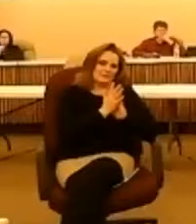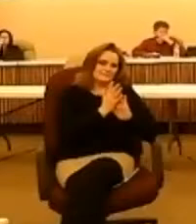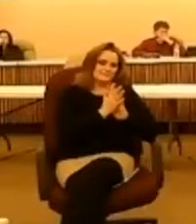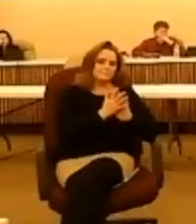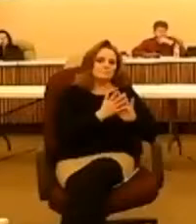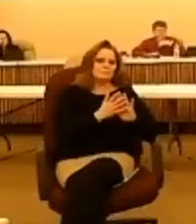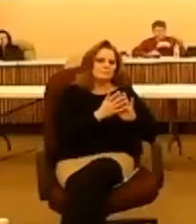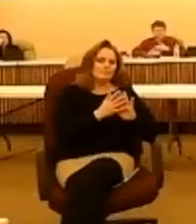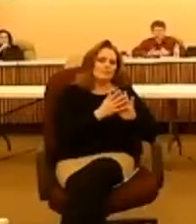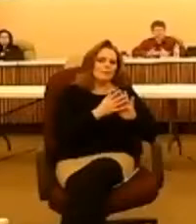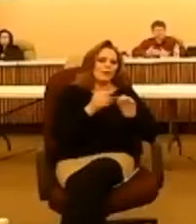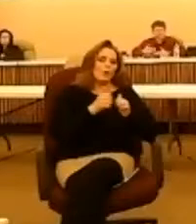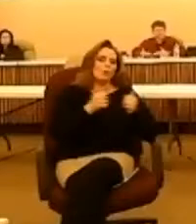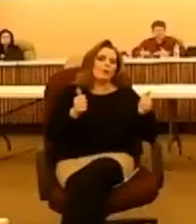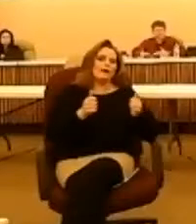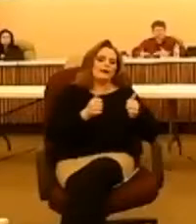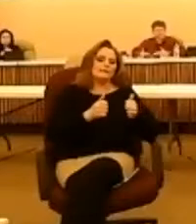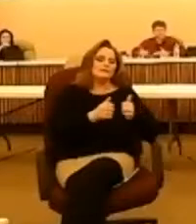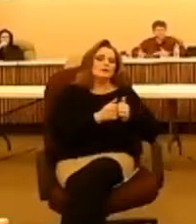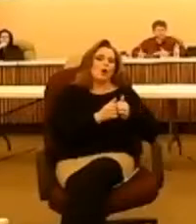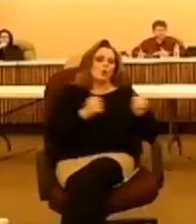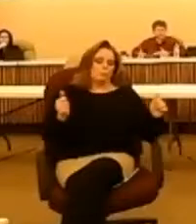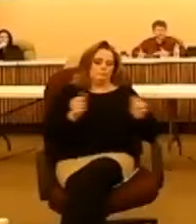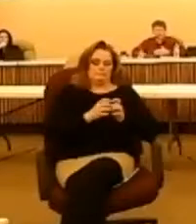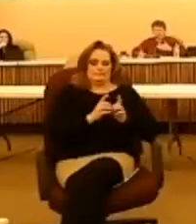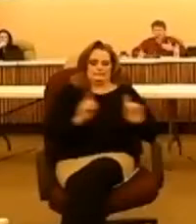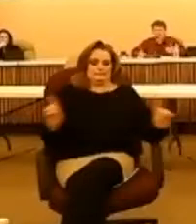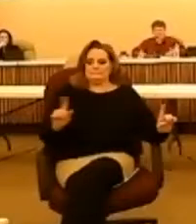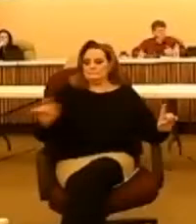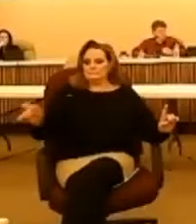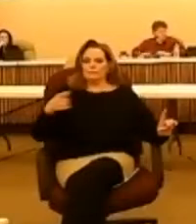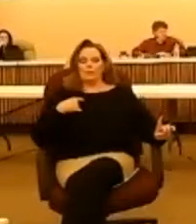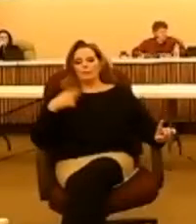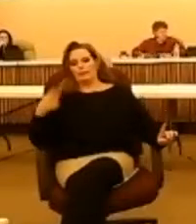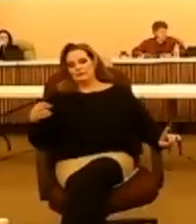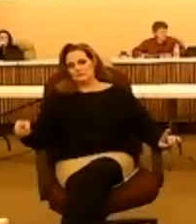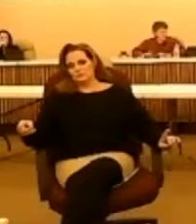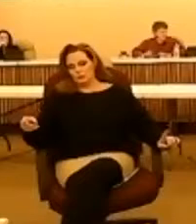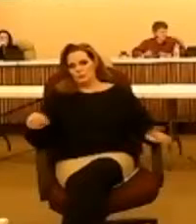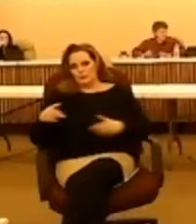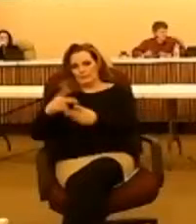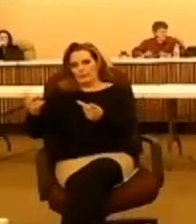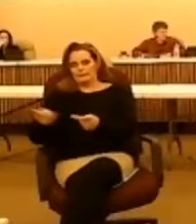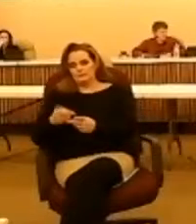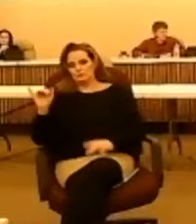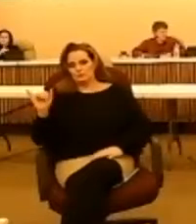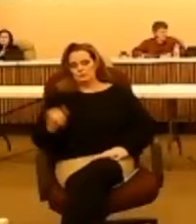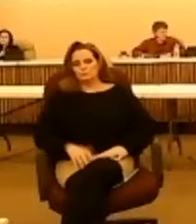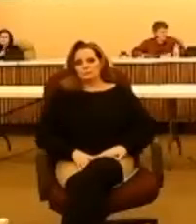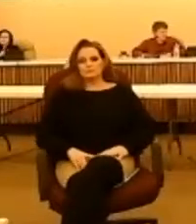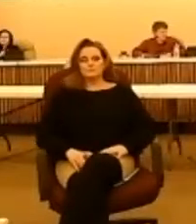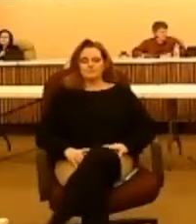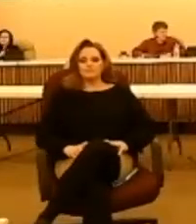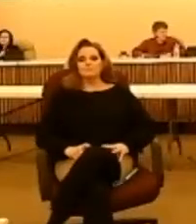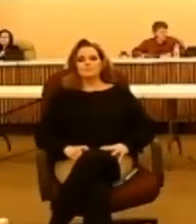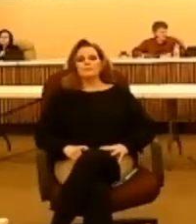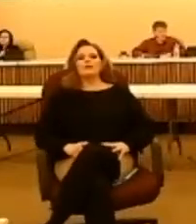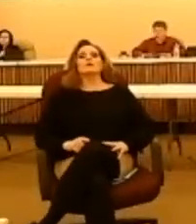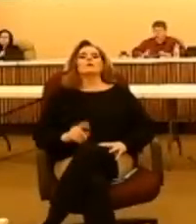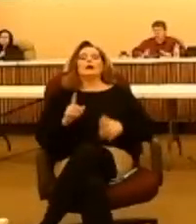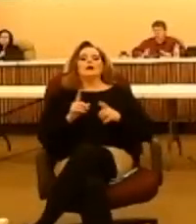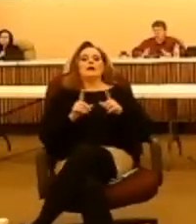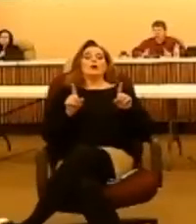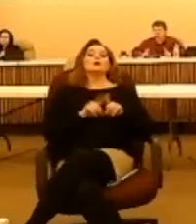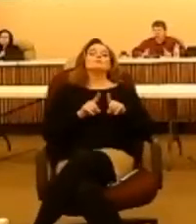historic site, which again was comments we received from the Historic Site Committee as well as neighbors. And then they